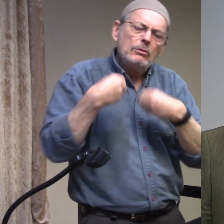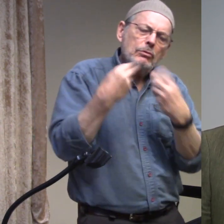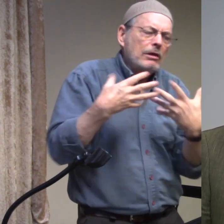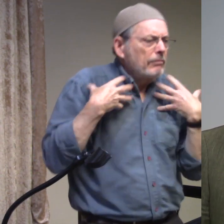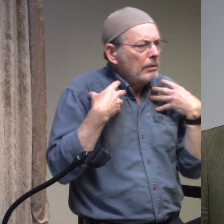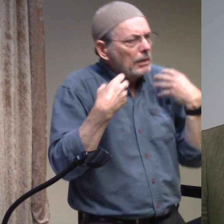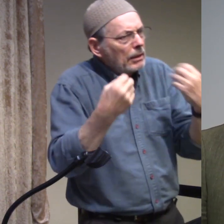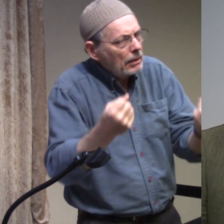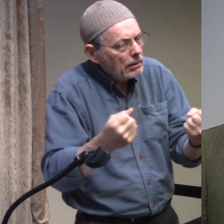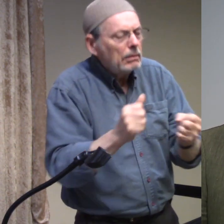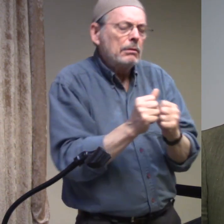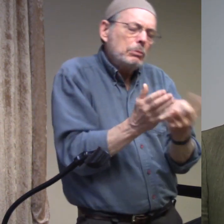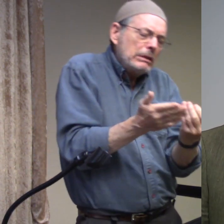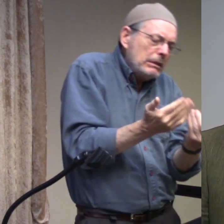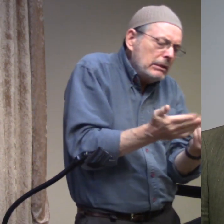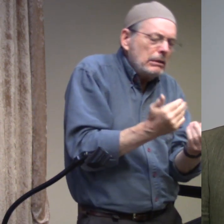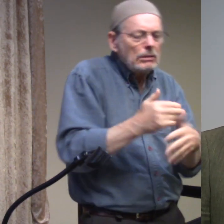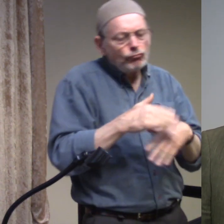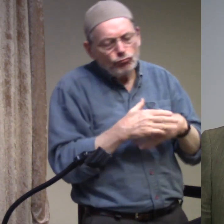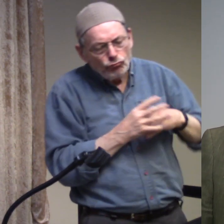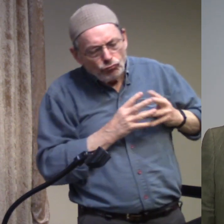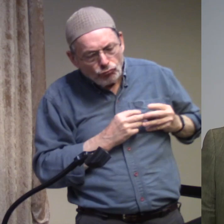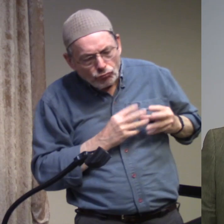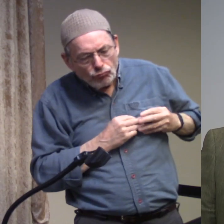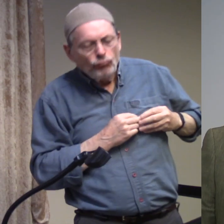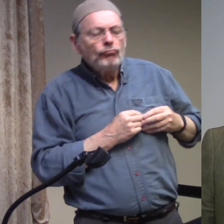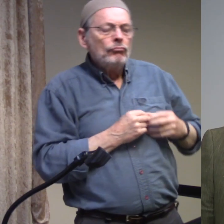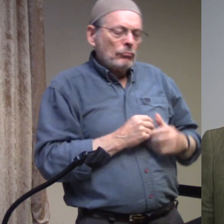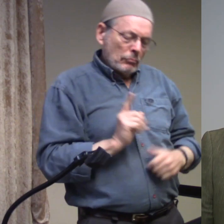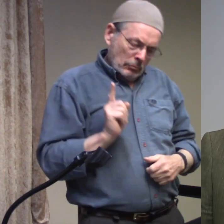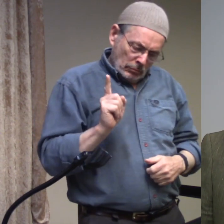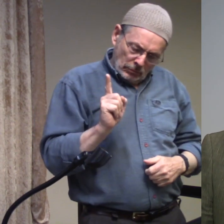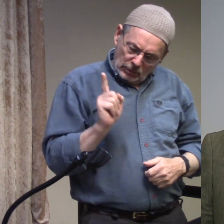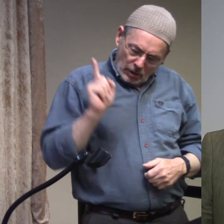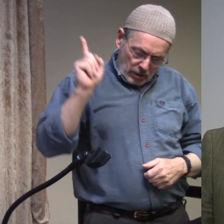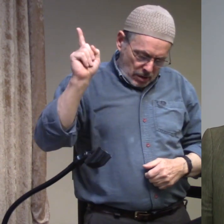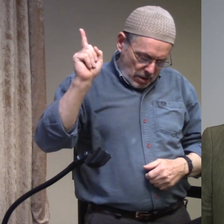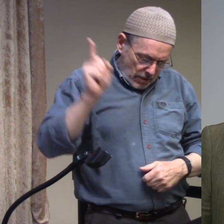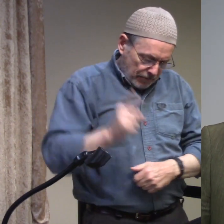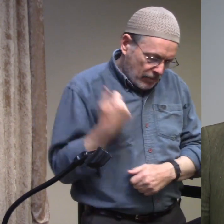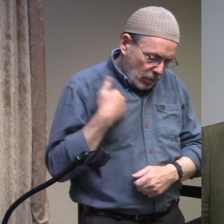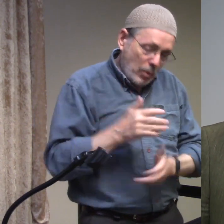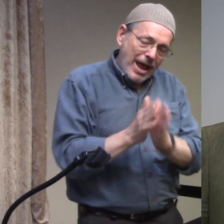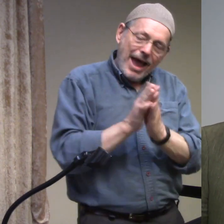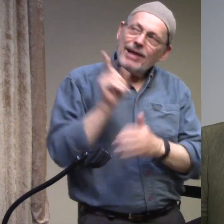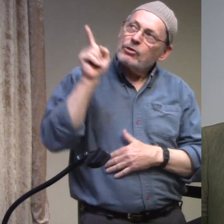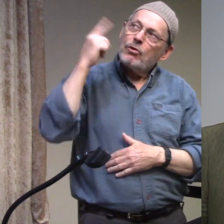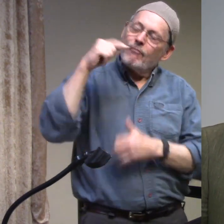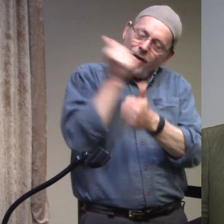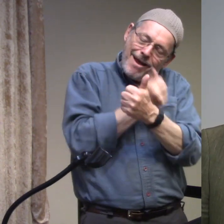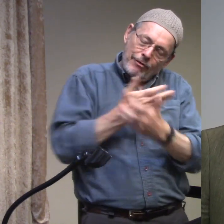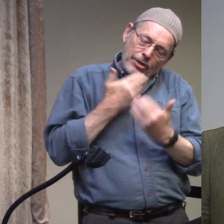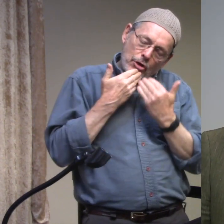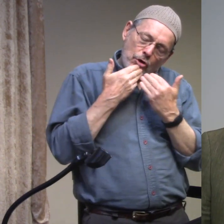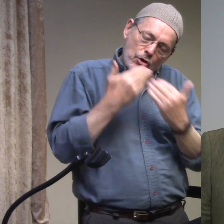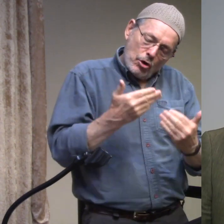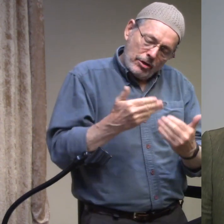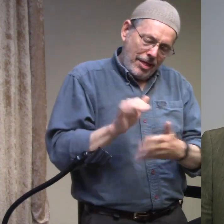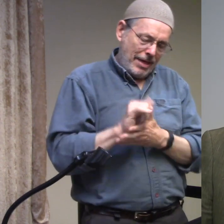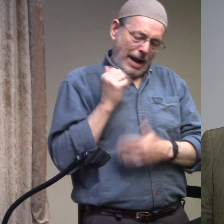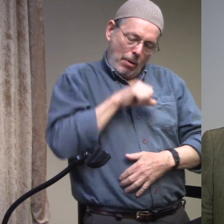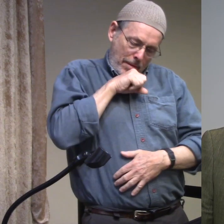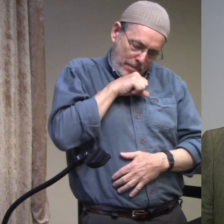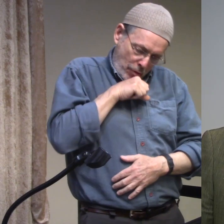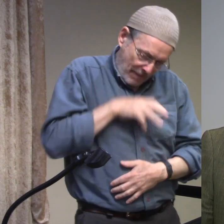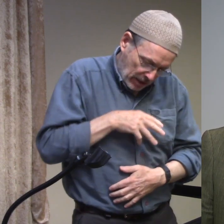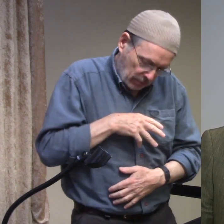ease and gentleness and well-being and goodness, Ya Allah. Ya Allah, Ya Allah, we ask you for everything good that our dear Prophet Sayyidina